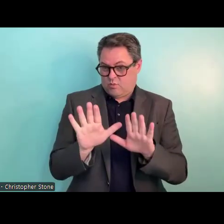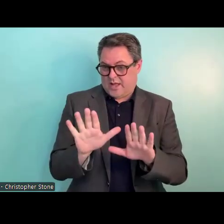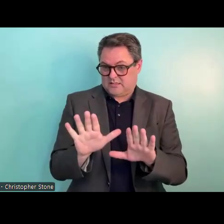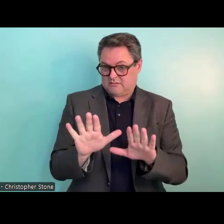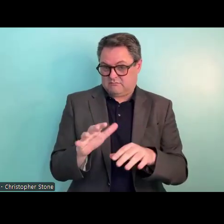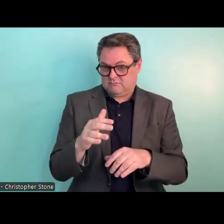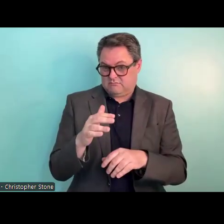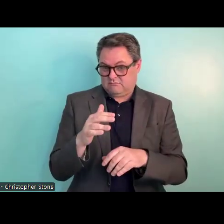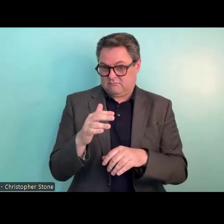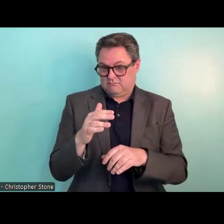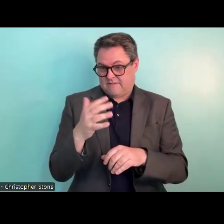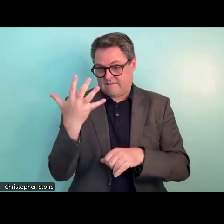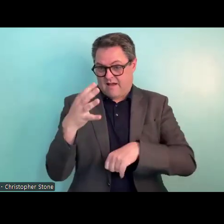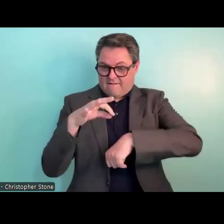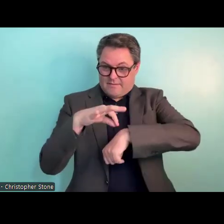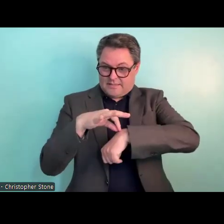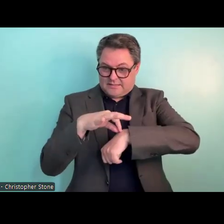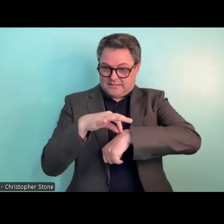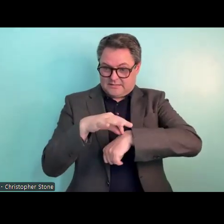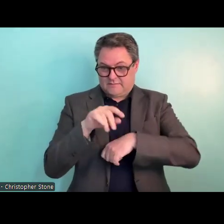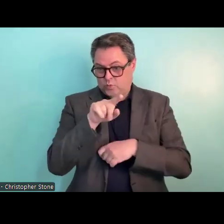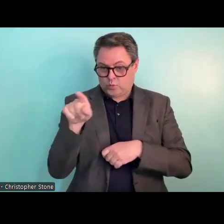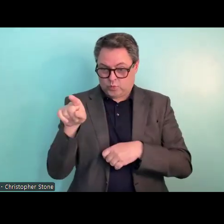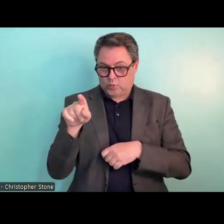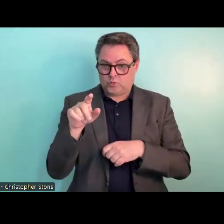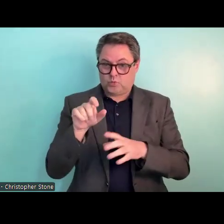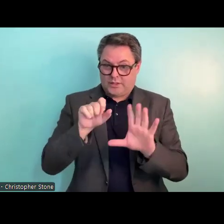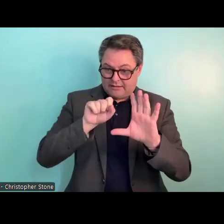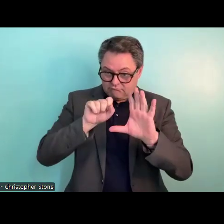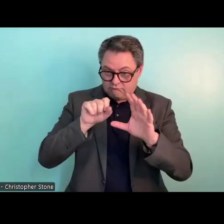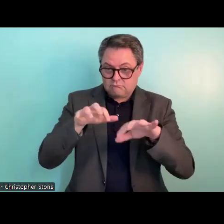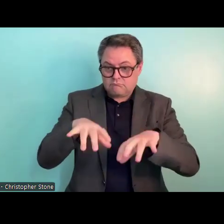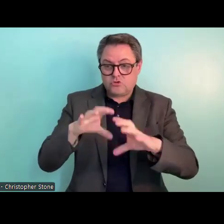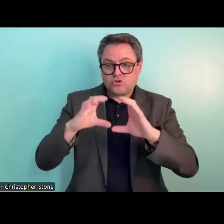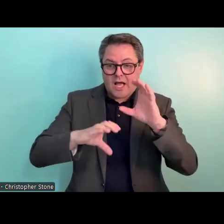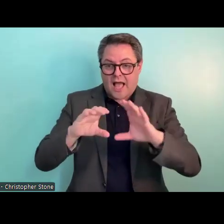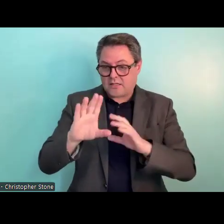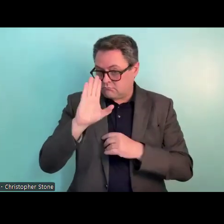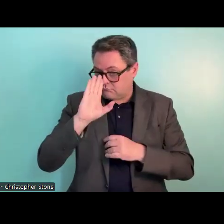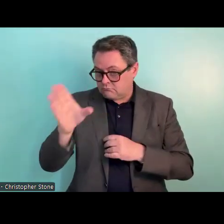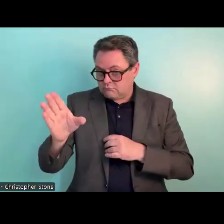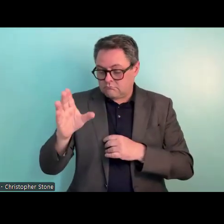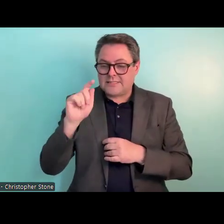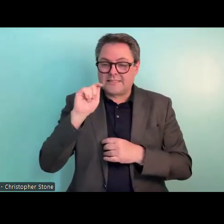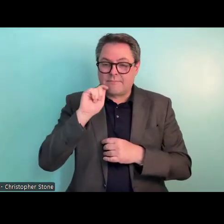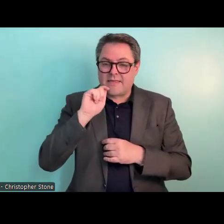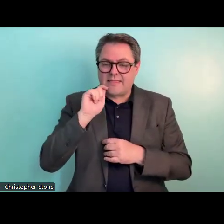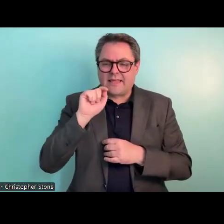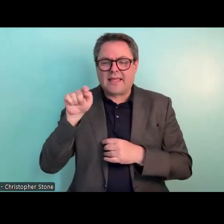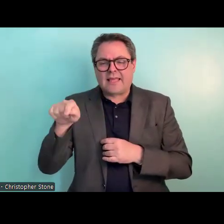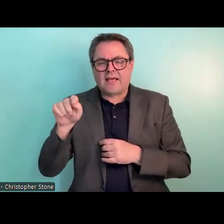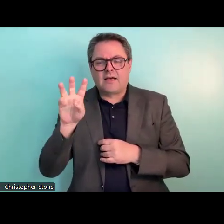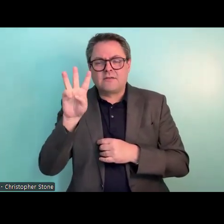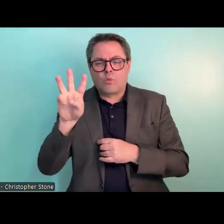with your email address? So this will be your official email address. We'll give you a couple of minutes to send those messages